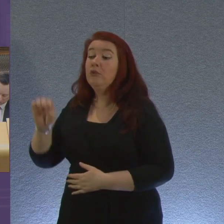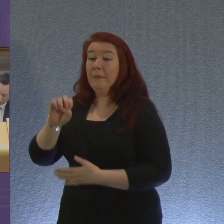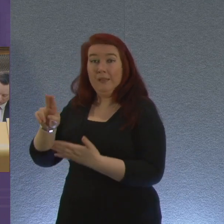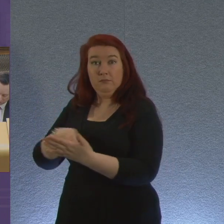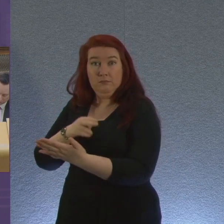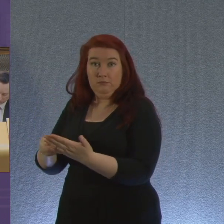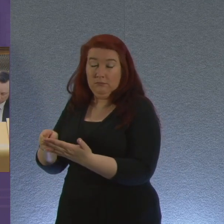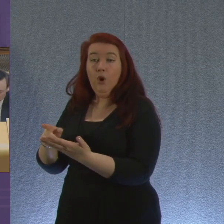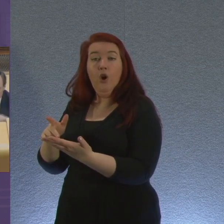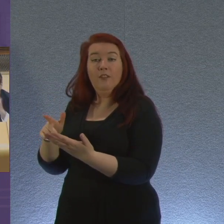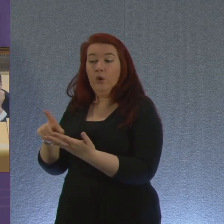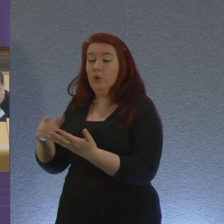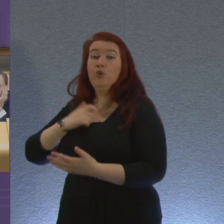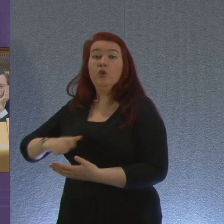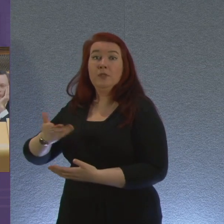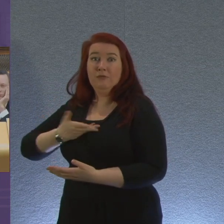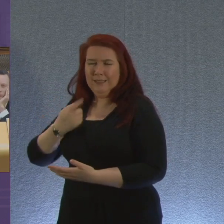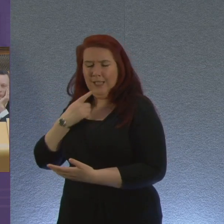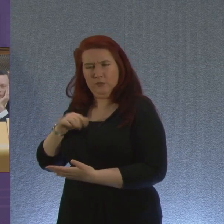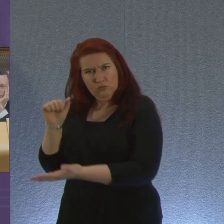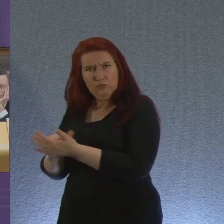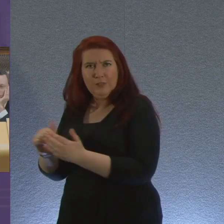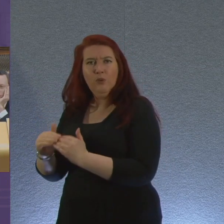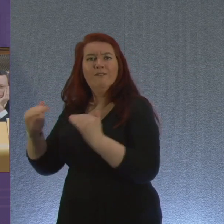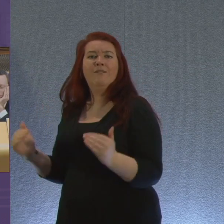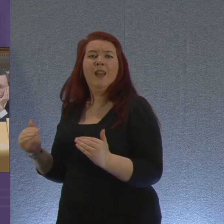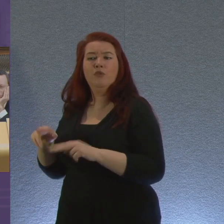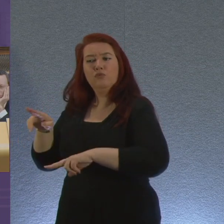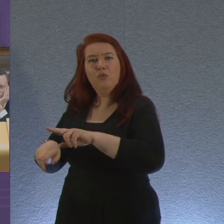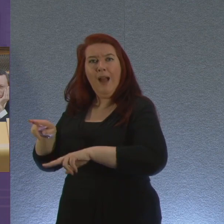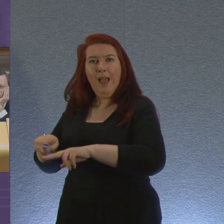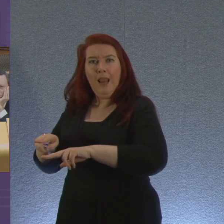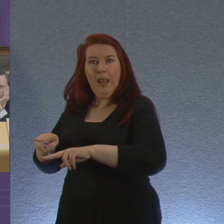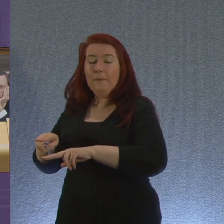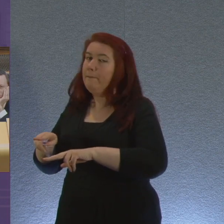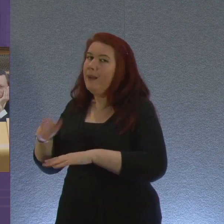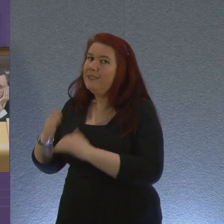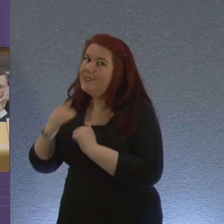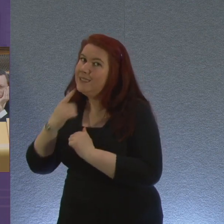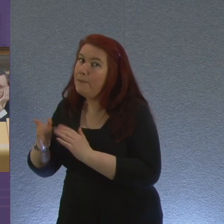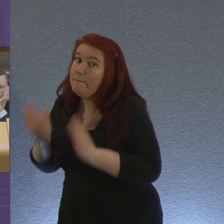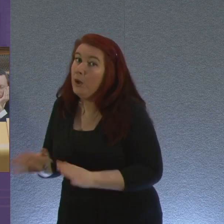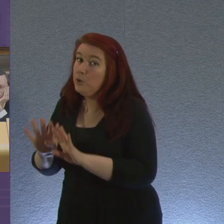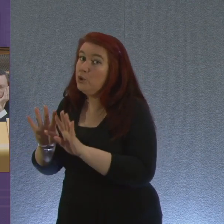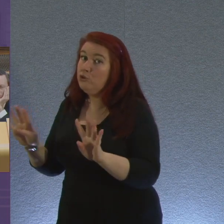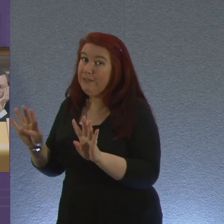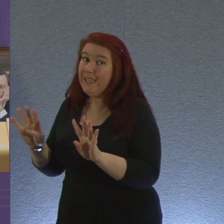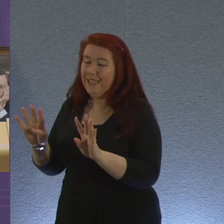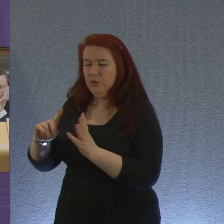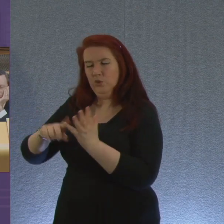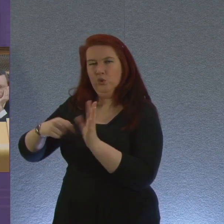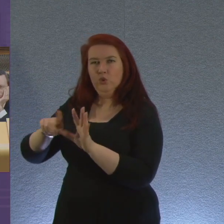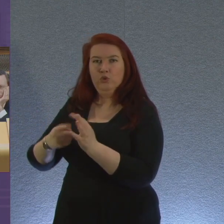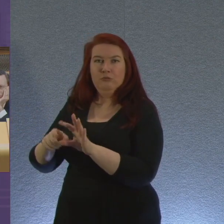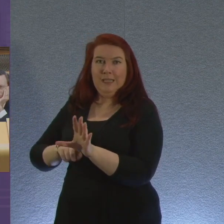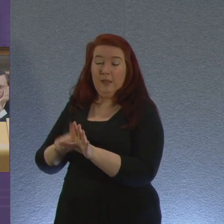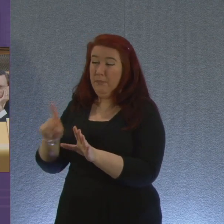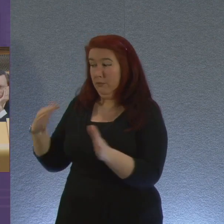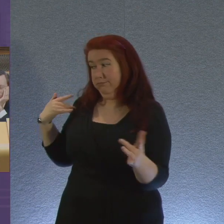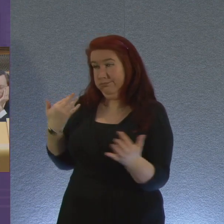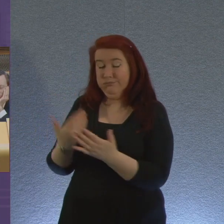gives a right to a fair trial, but does not specify that this has to be by jury. But it is a long-established Scottish